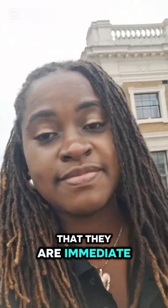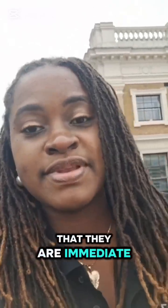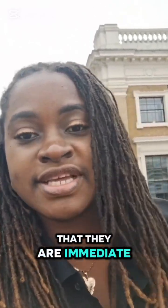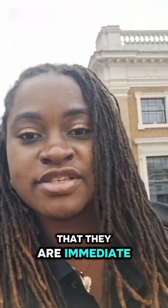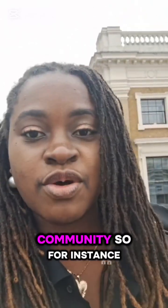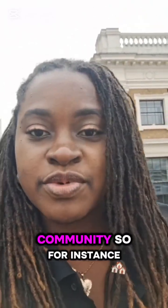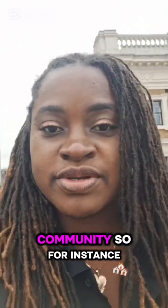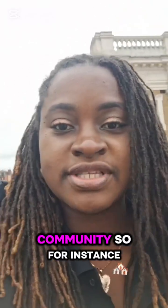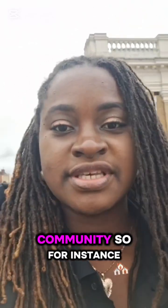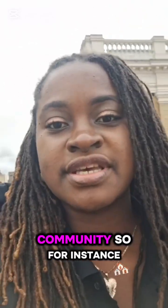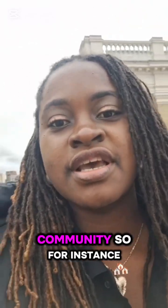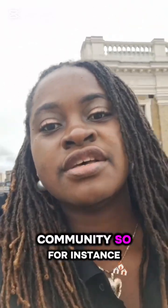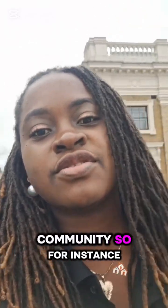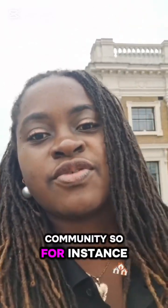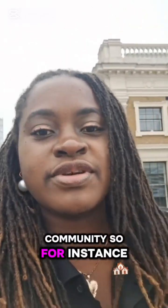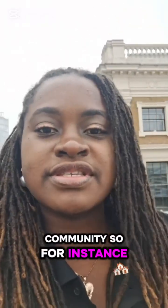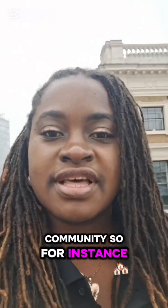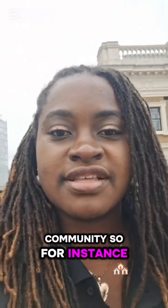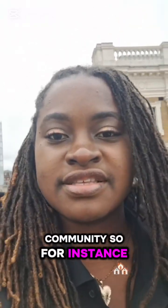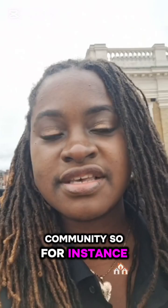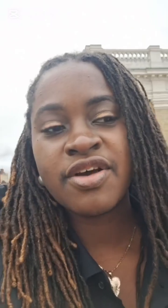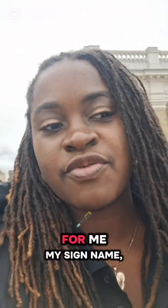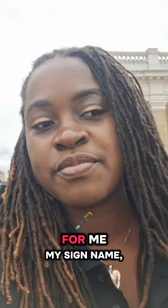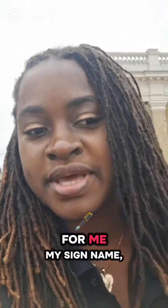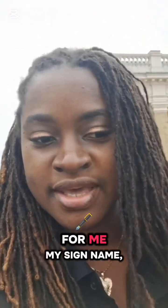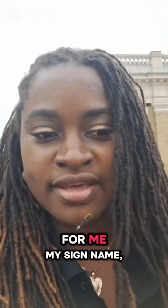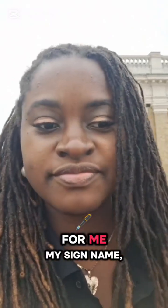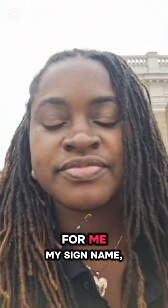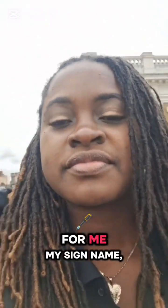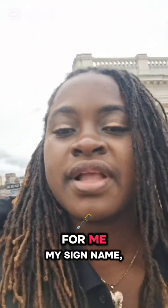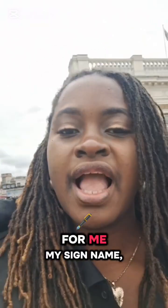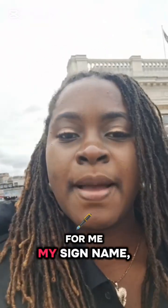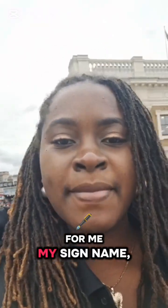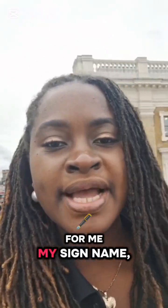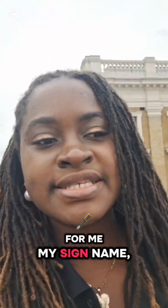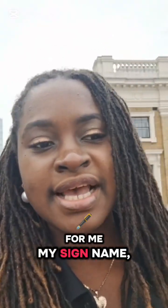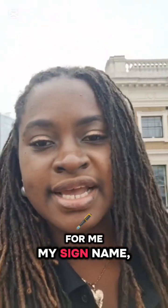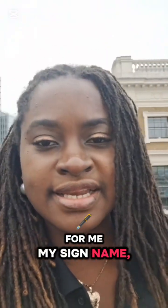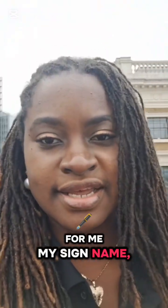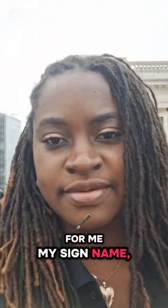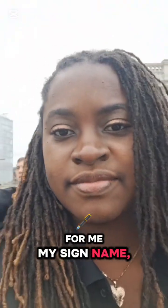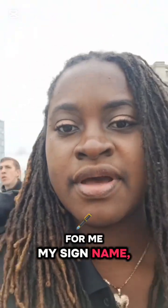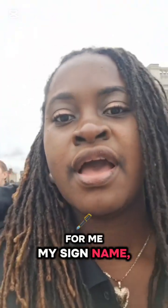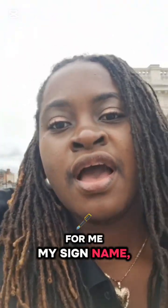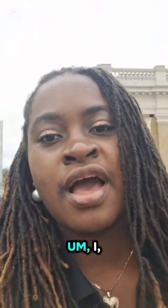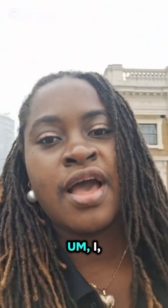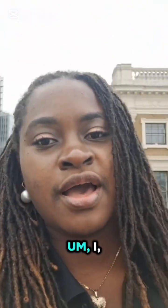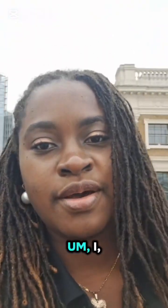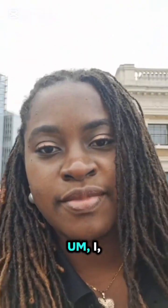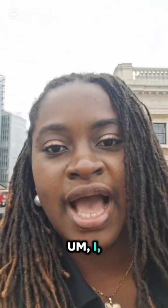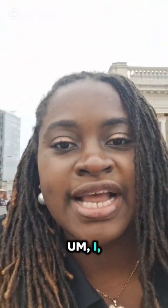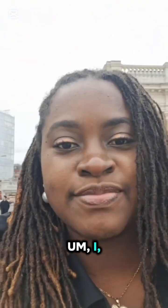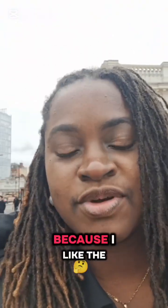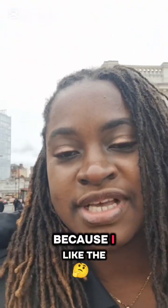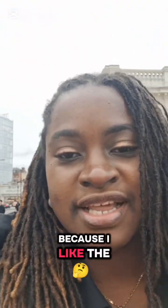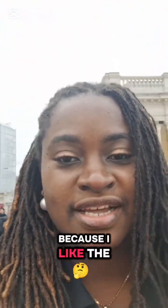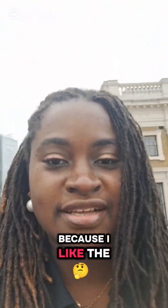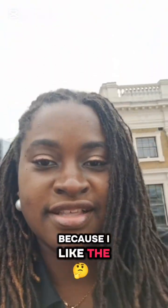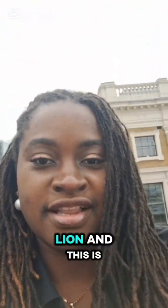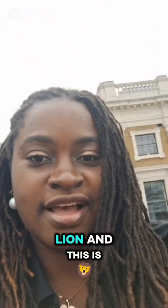immediate community. So for instance, for me, my sign name, because I like the lion and